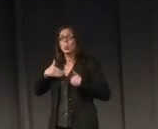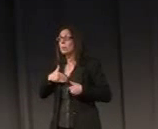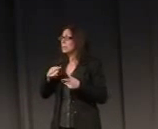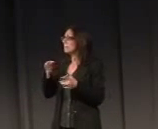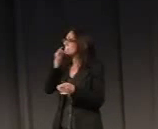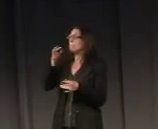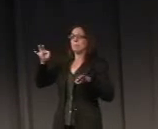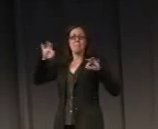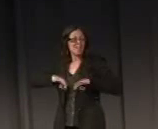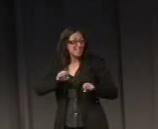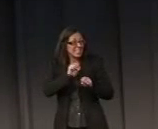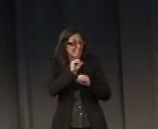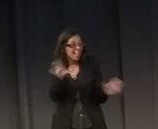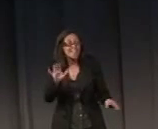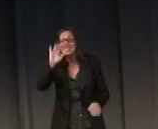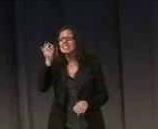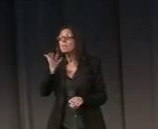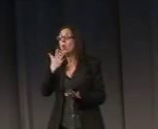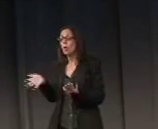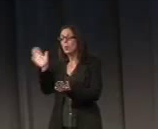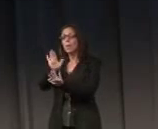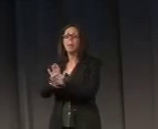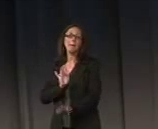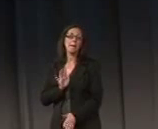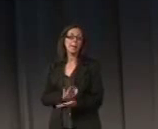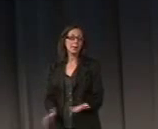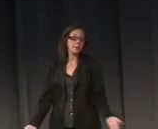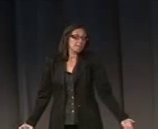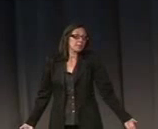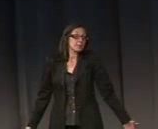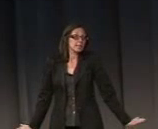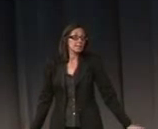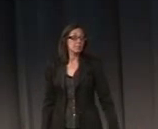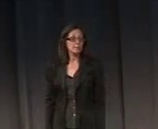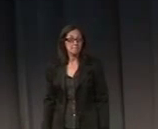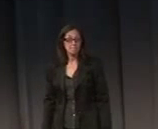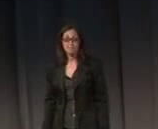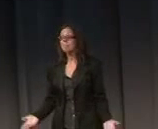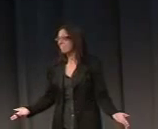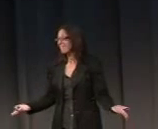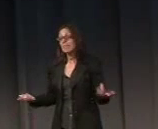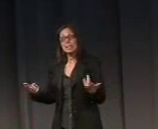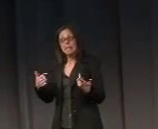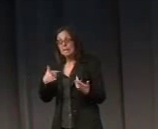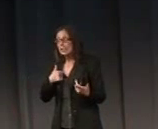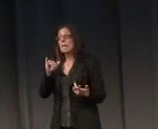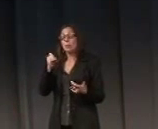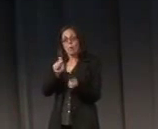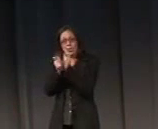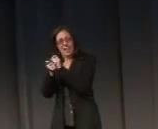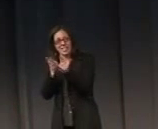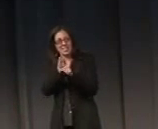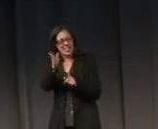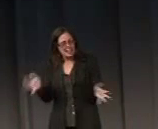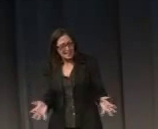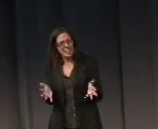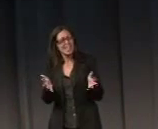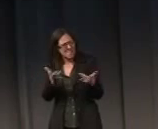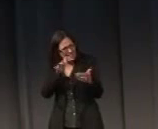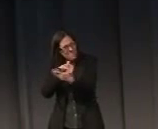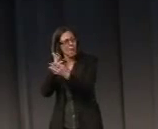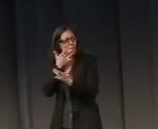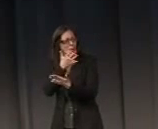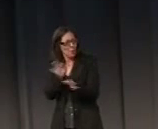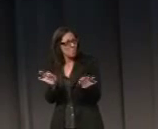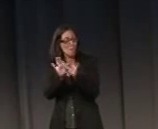know, I'm trying to change the field a little bit, but it's an uphill battle. All right. So color is used to